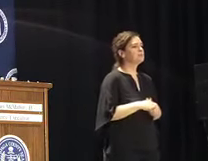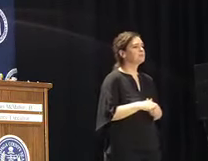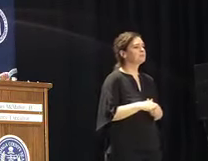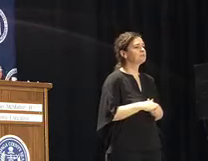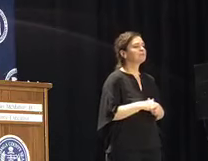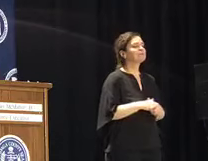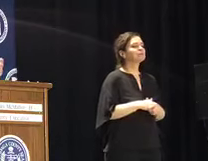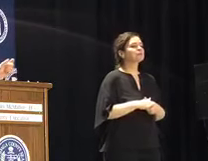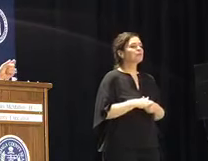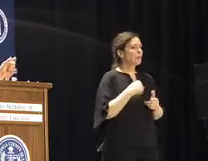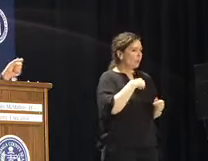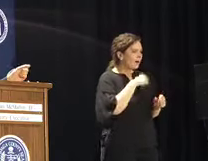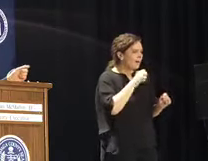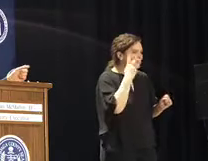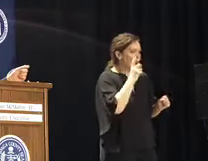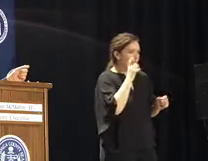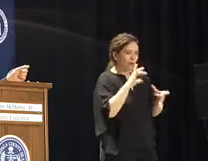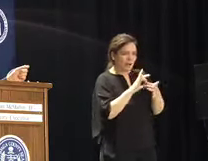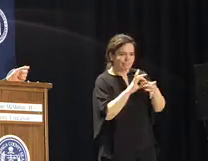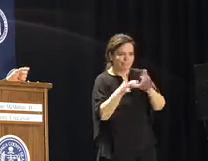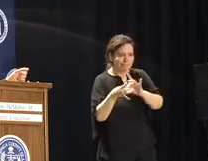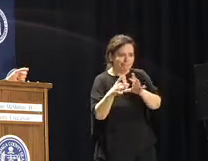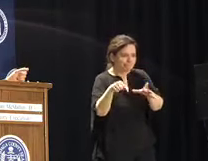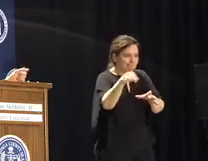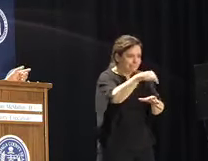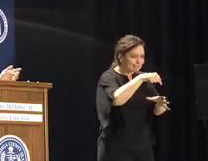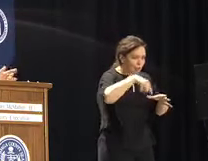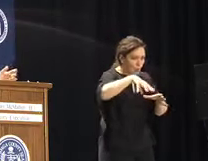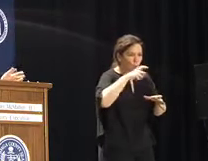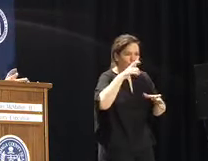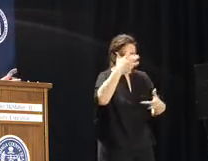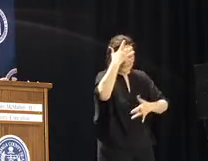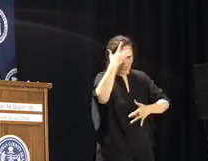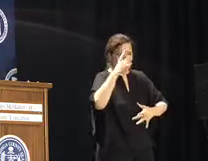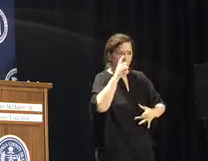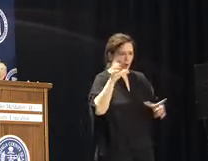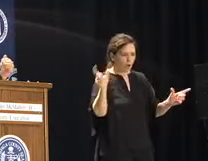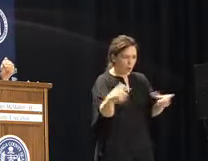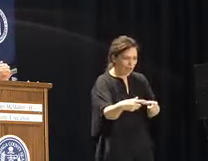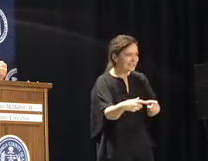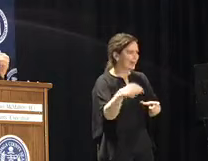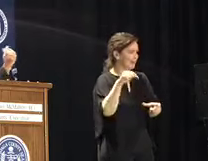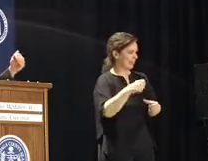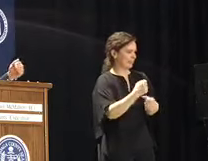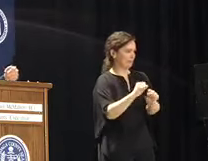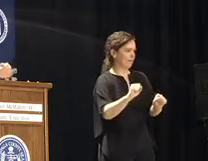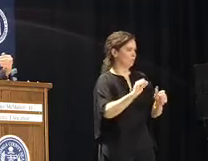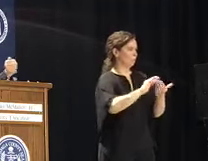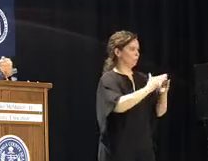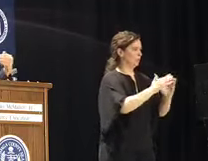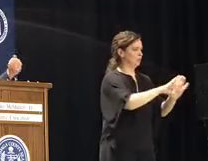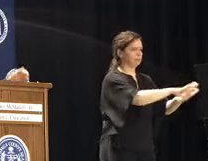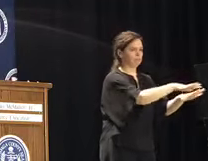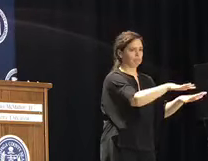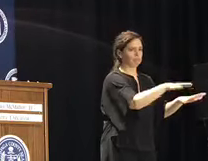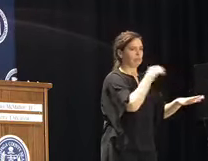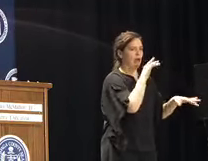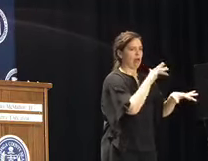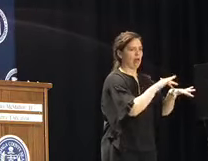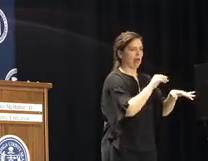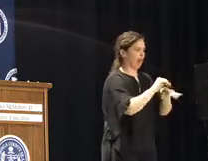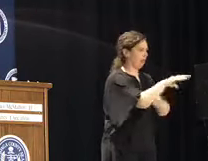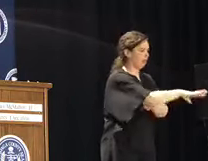goes on with our quarantine residents that aren't symptomatic, they come off quarantine. That means we're going to have less people that we're worried about in